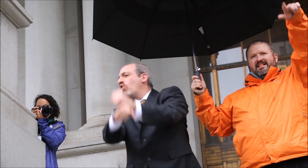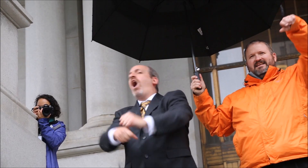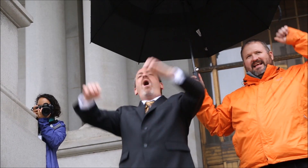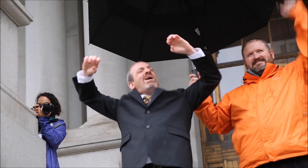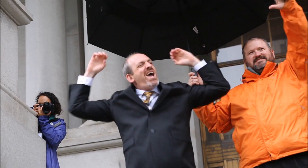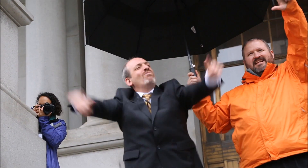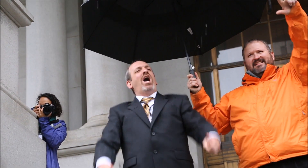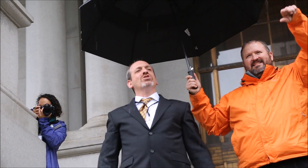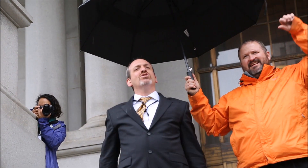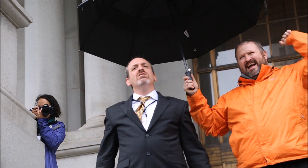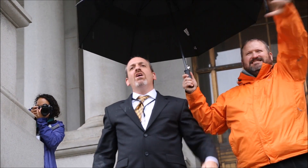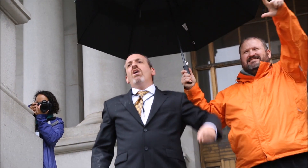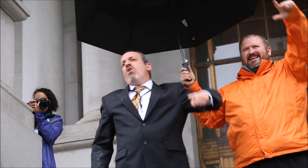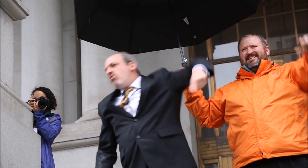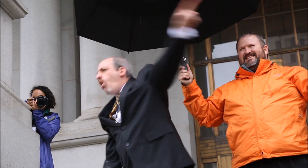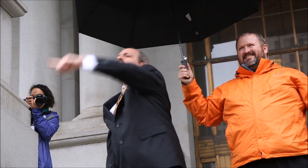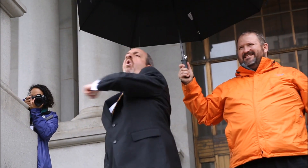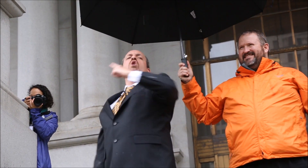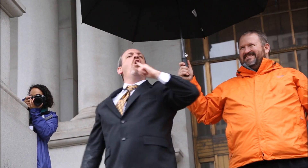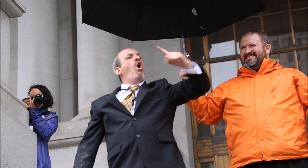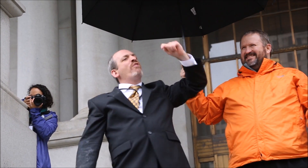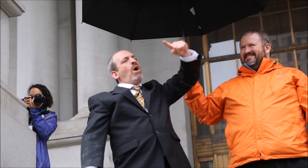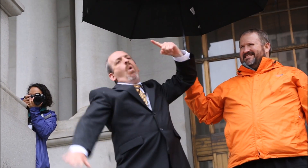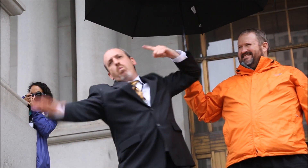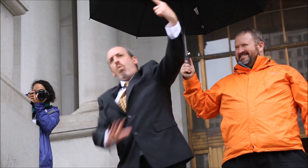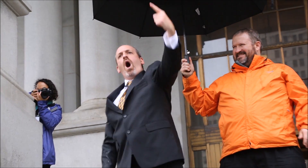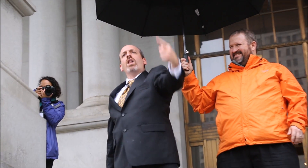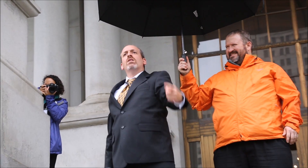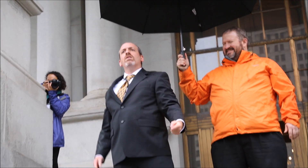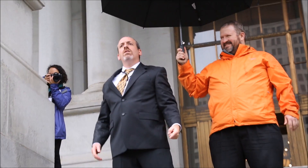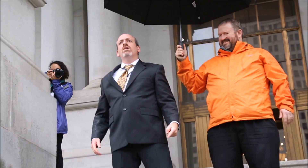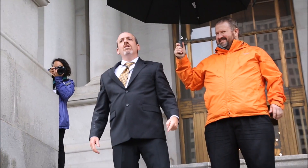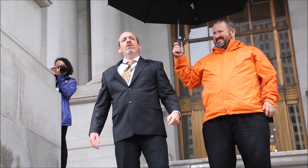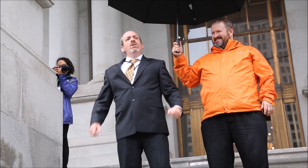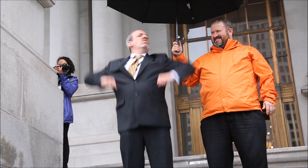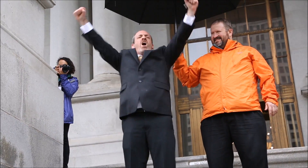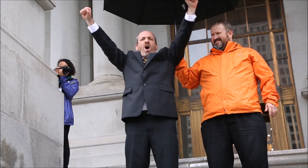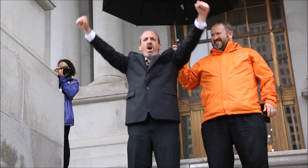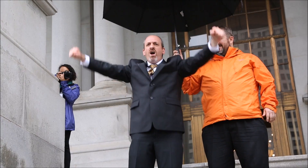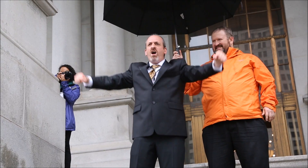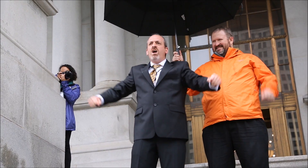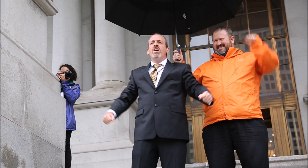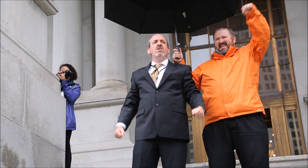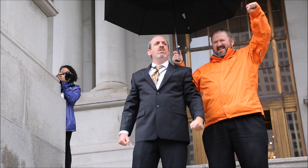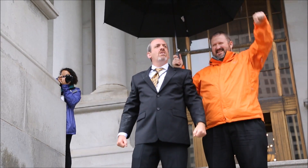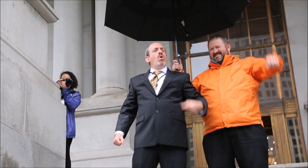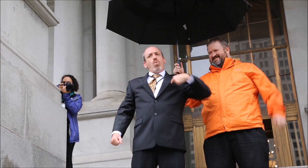We can do more than that. We're absolutely capable of more than that. Getting SSI, getting SSD. Okay, you're